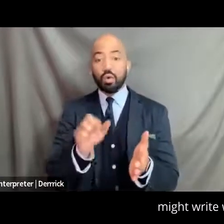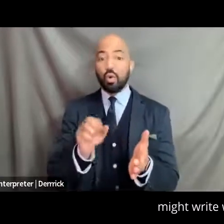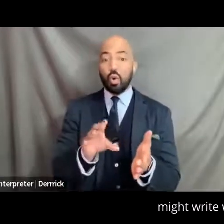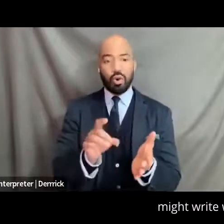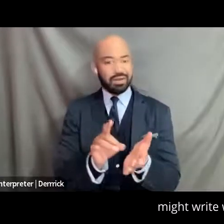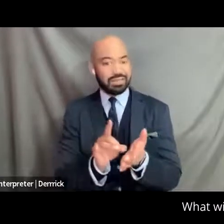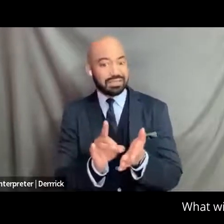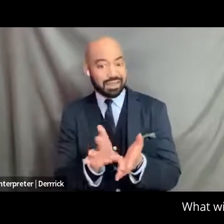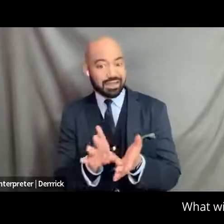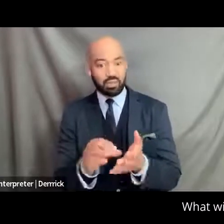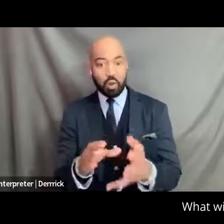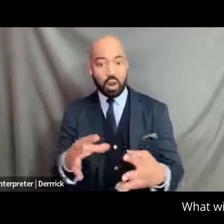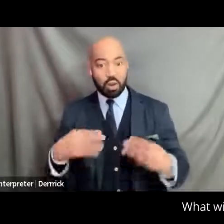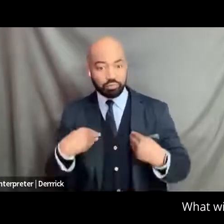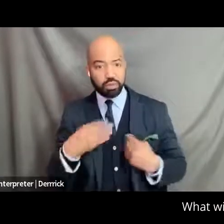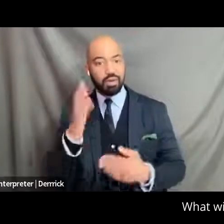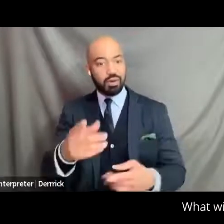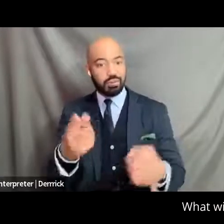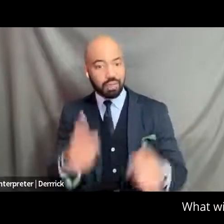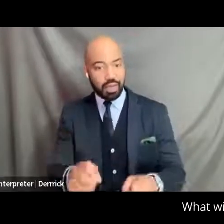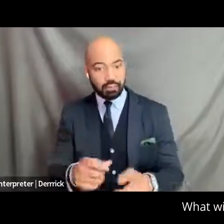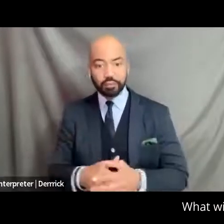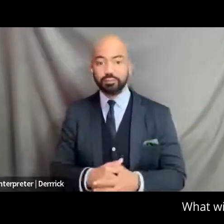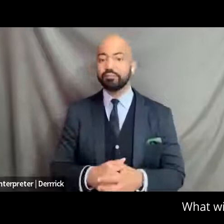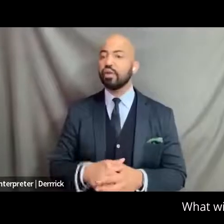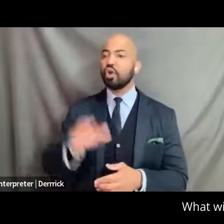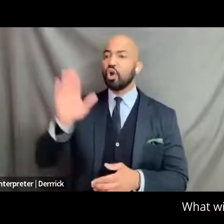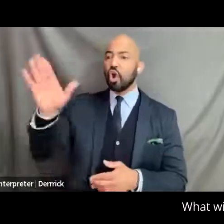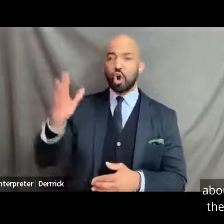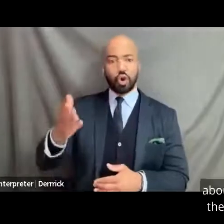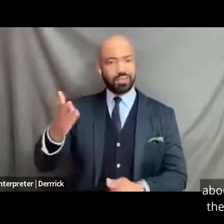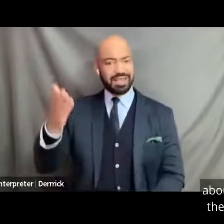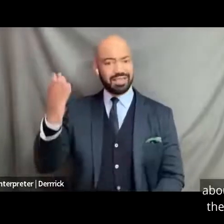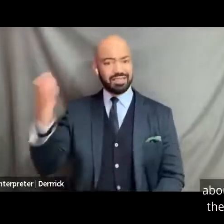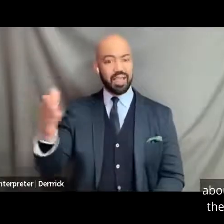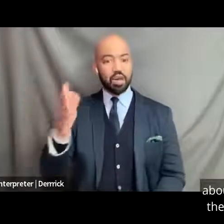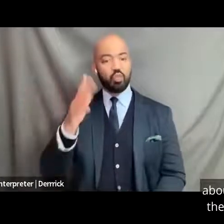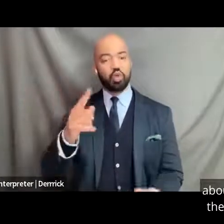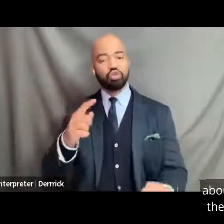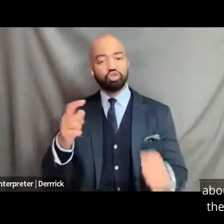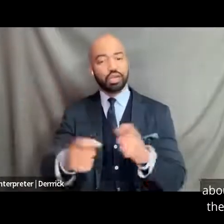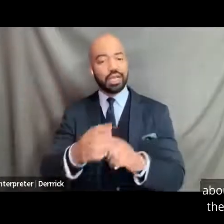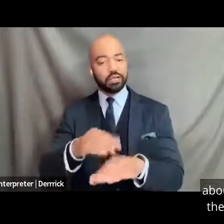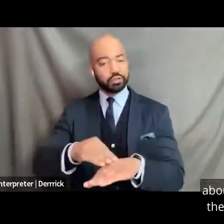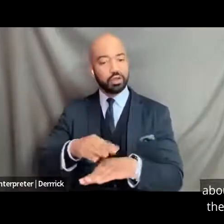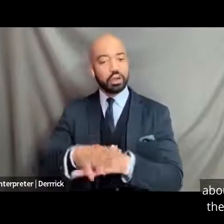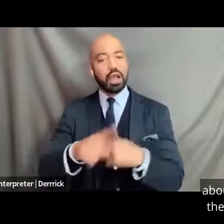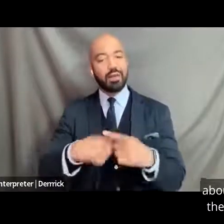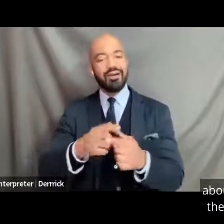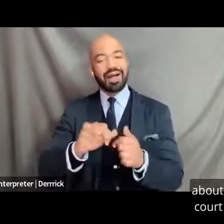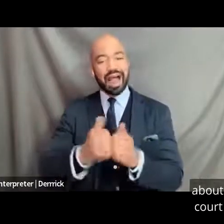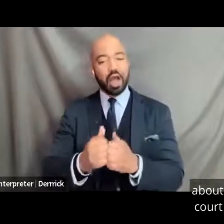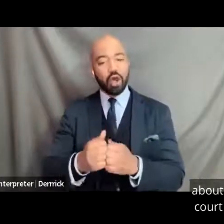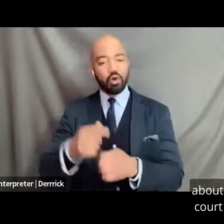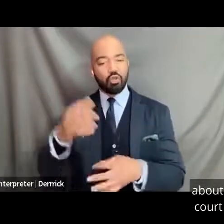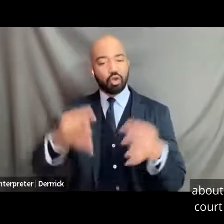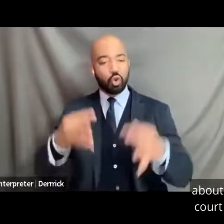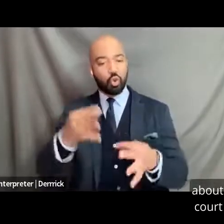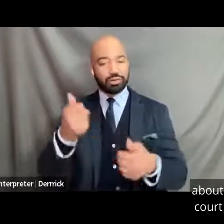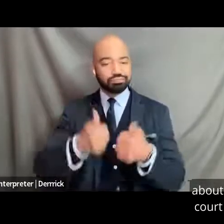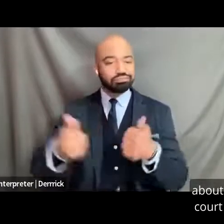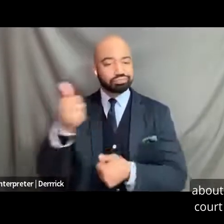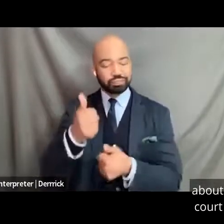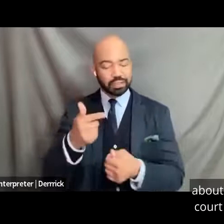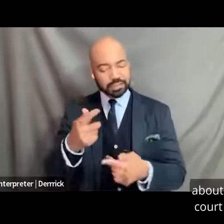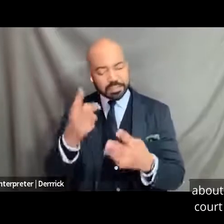us what will her presence change about the way in which the court deliberates about the way in which the